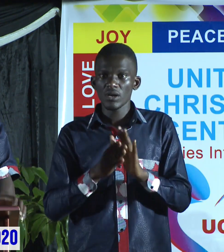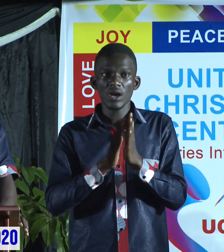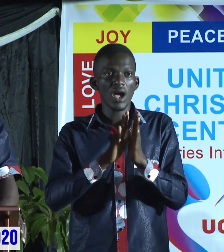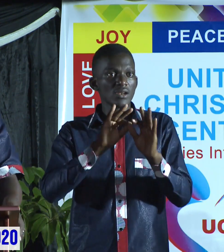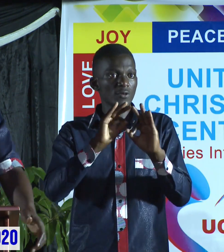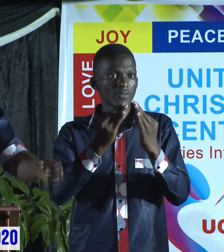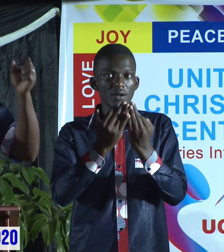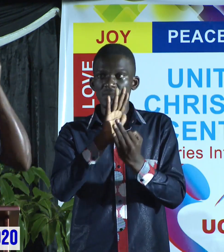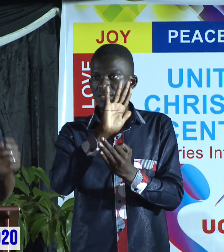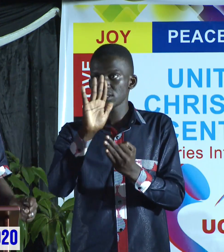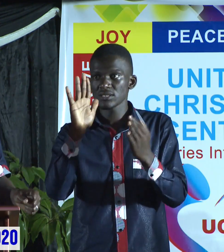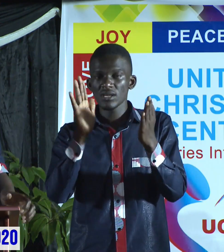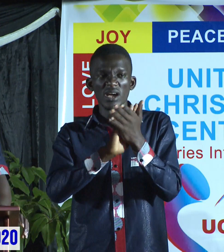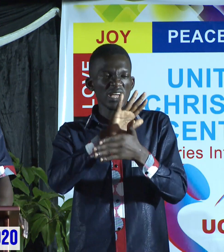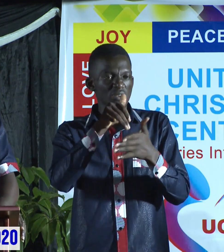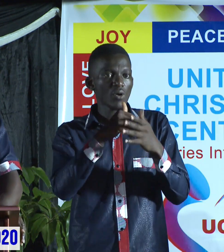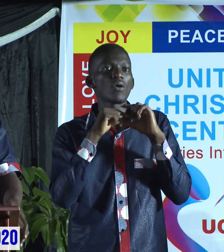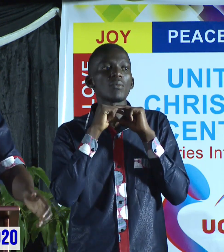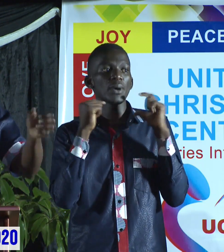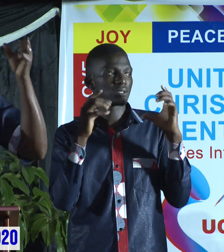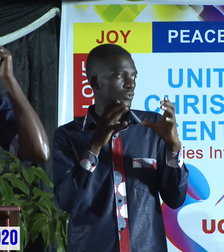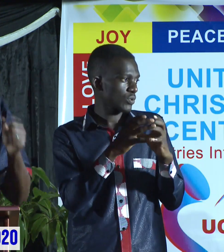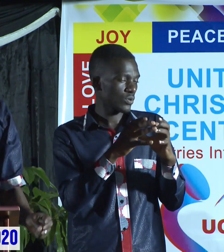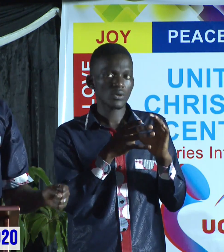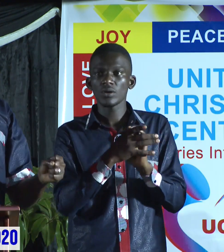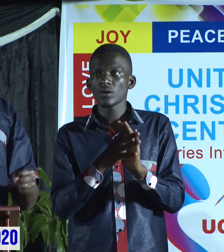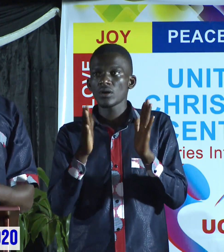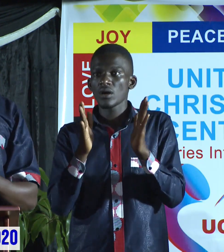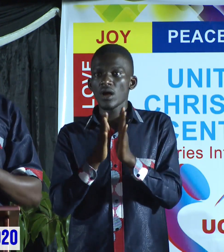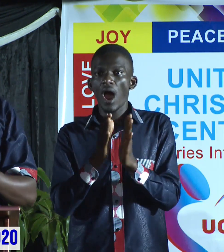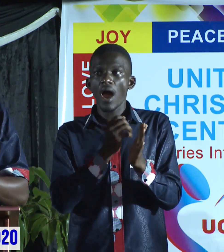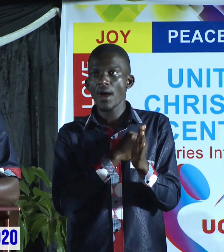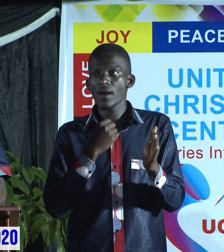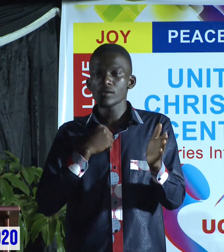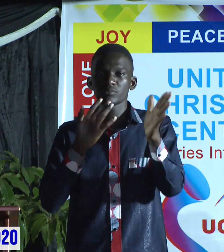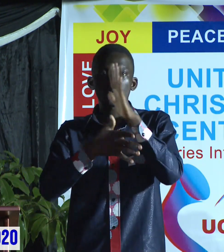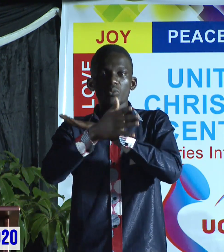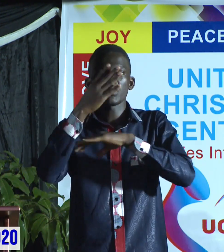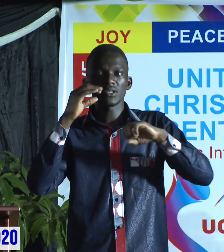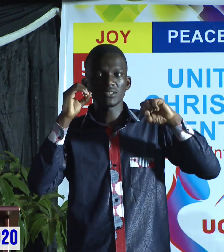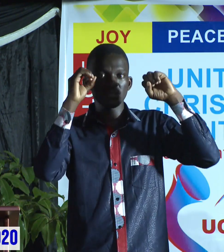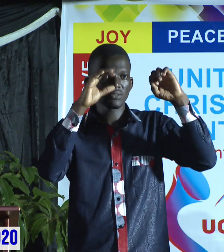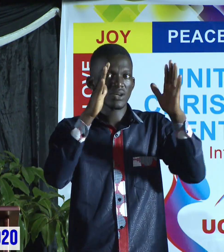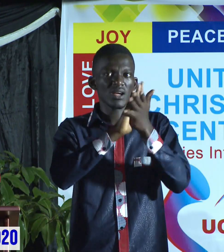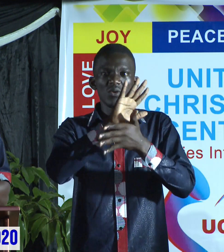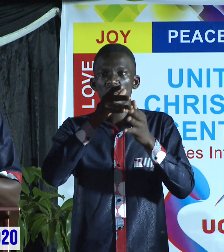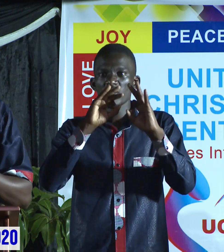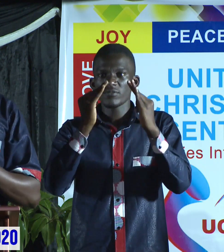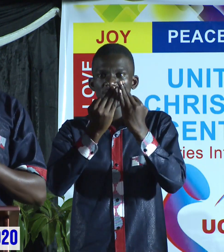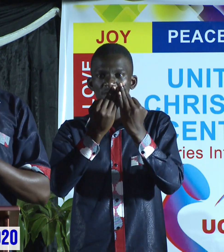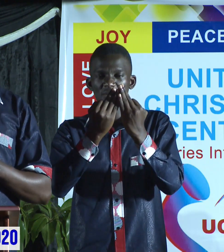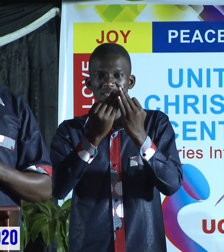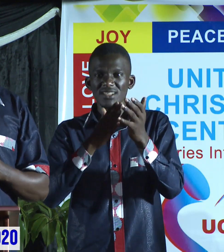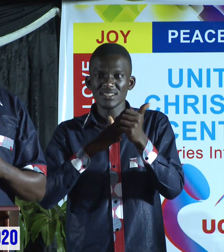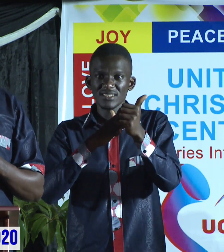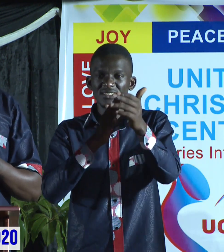Ne family yo. Together with your family. Na basumba mwena. Together with the pastors. Ne mami mukama akuwenye omukisa. And mami God ne bless you. Ne family leaders. The